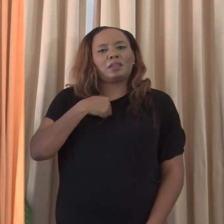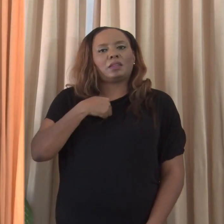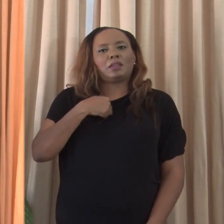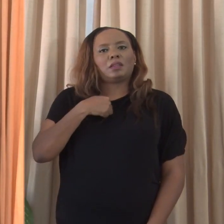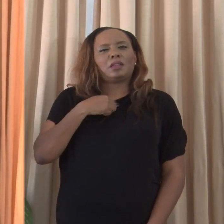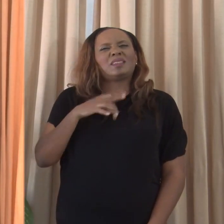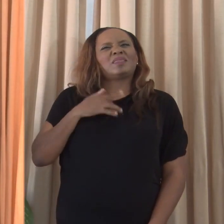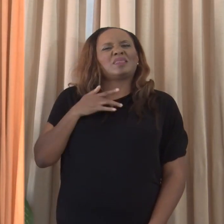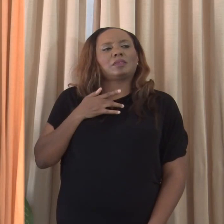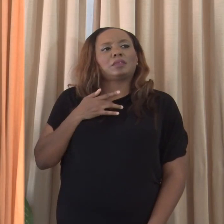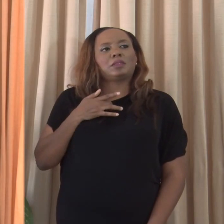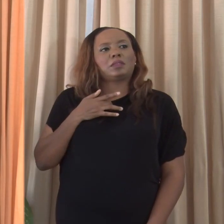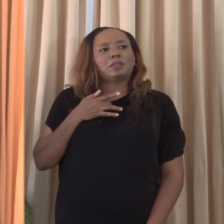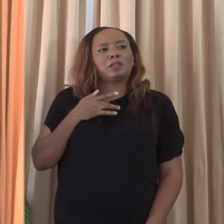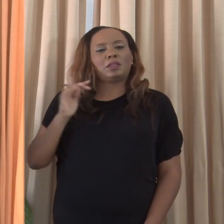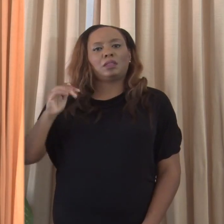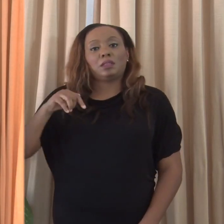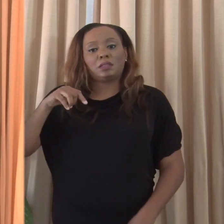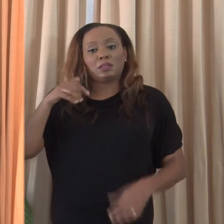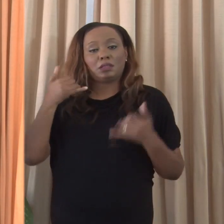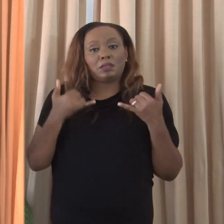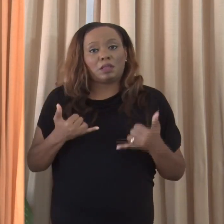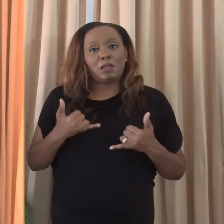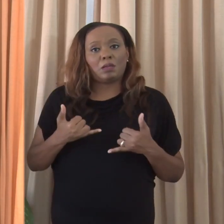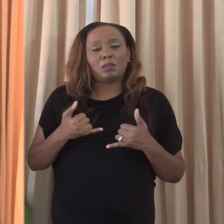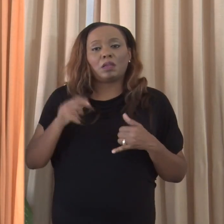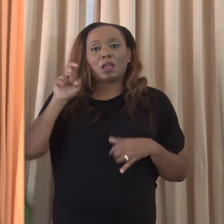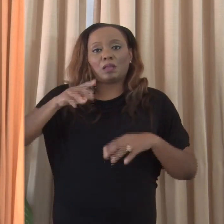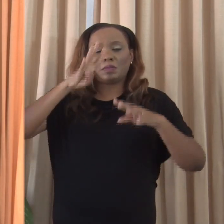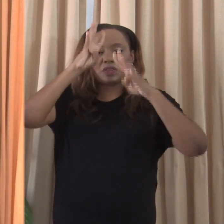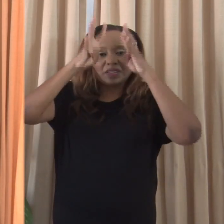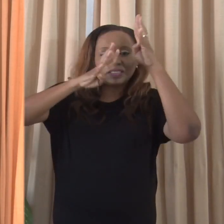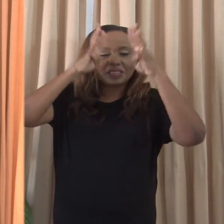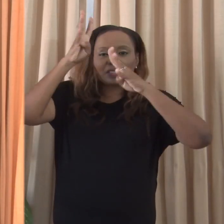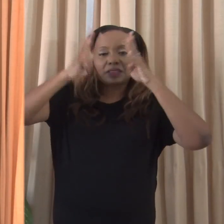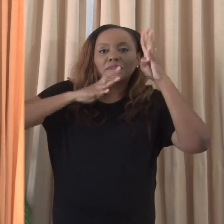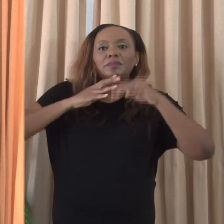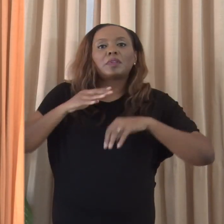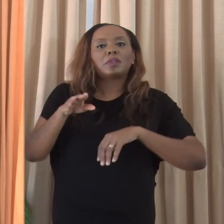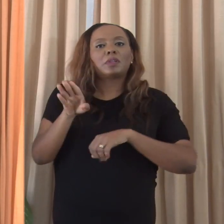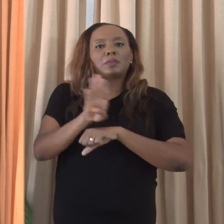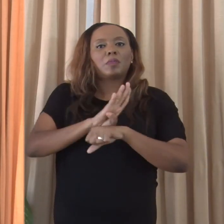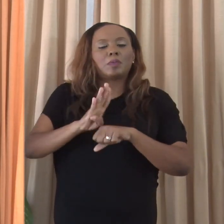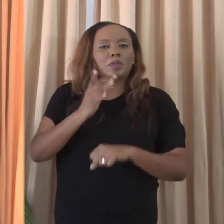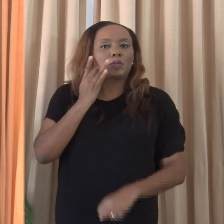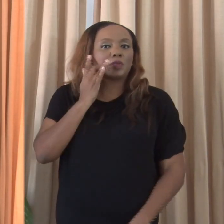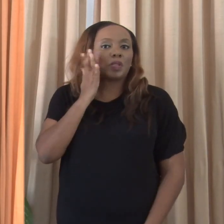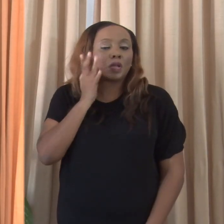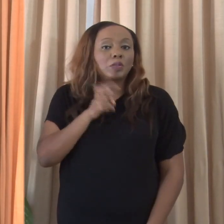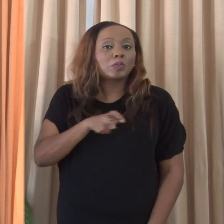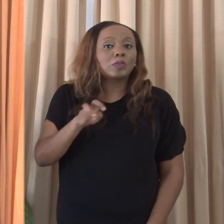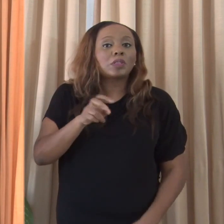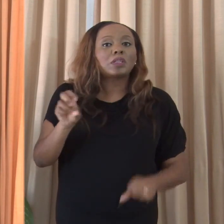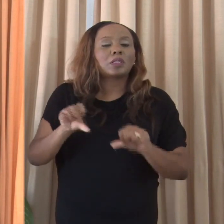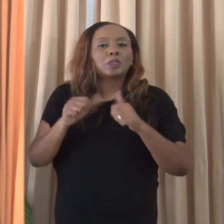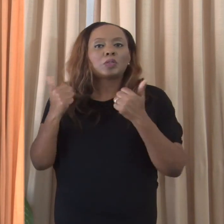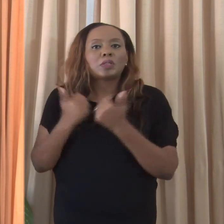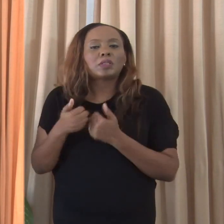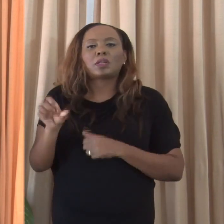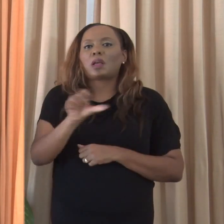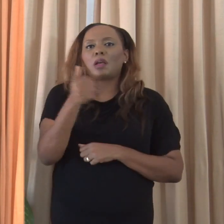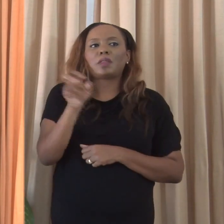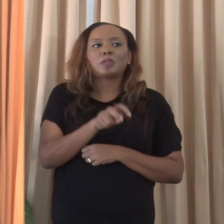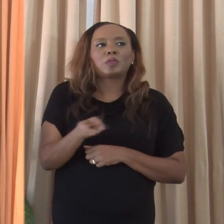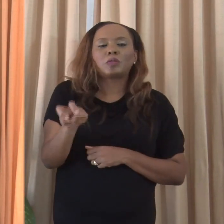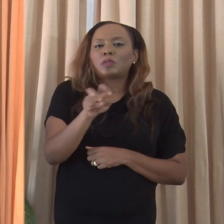downtime creatively. And that the Barbados Hotel Tourism Association, the Barbados Tourism Marketing